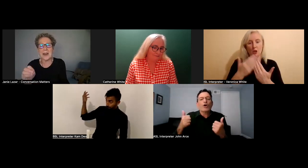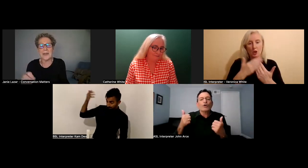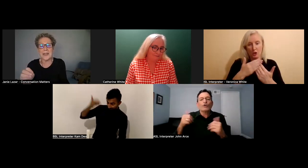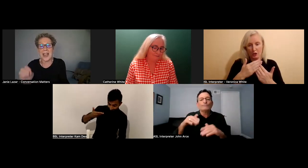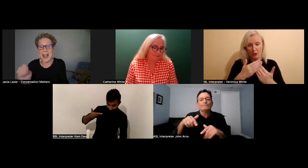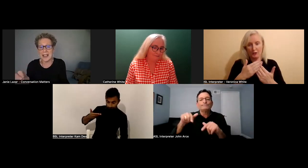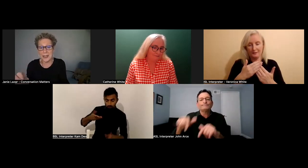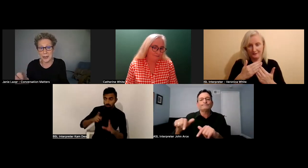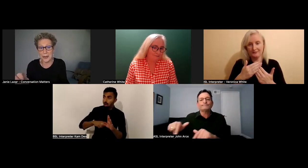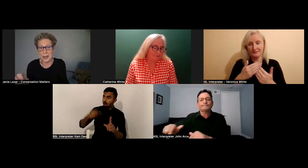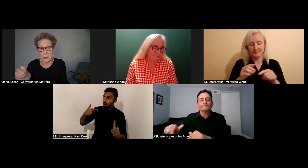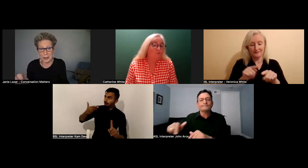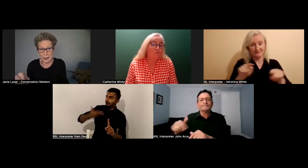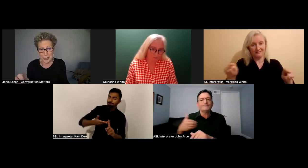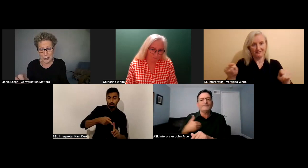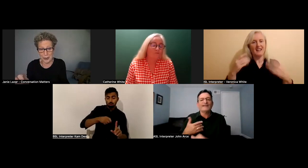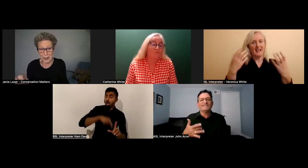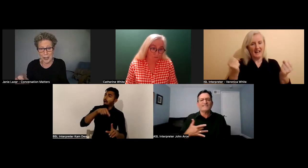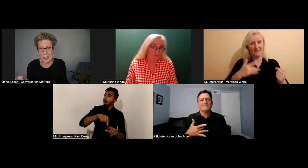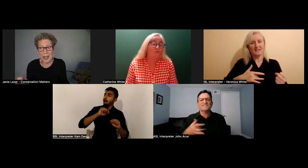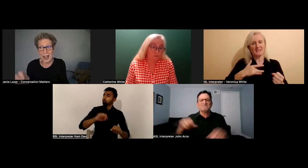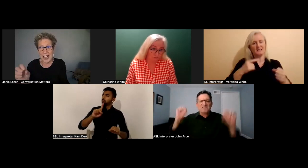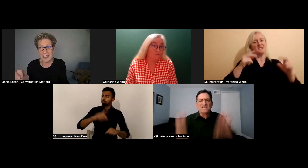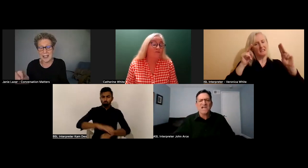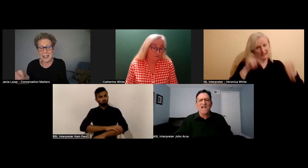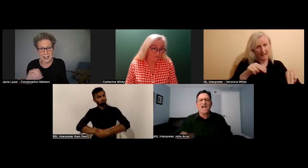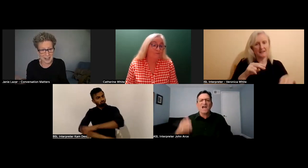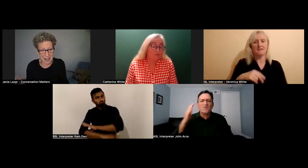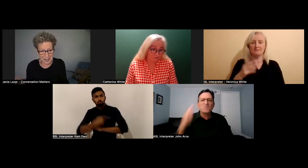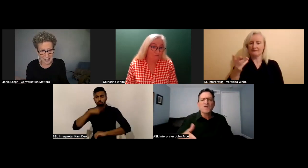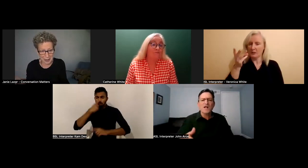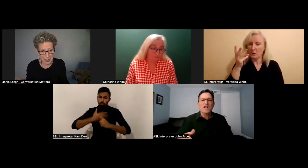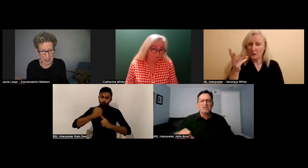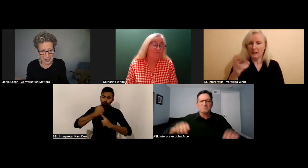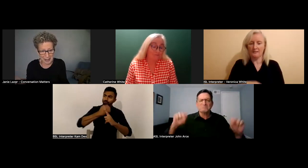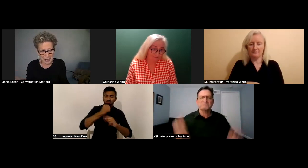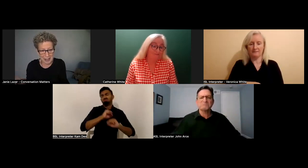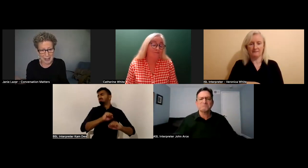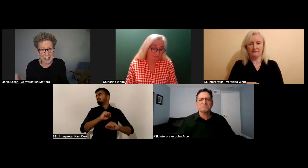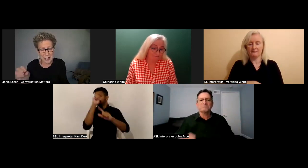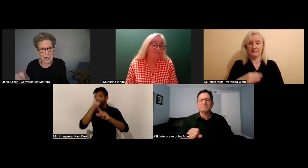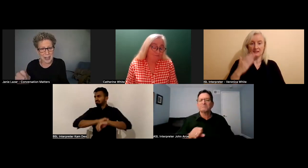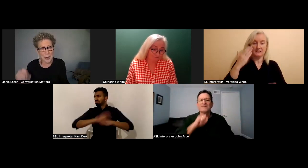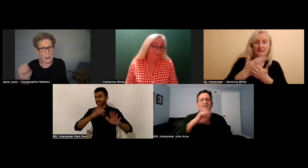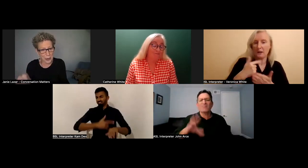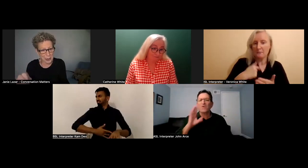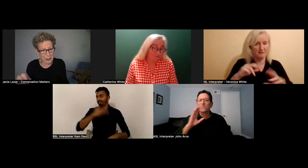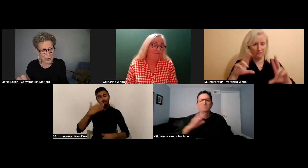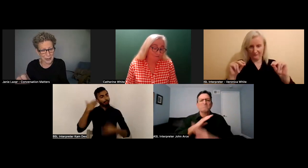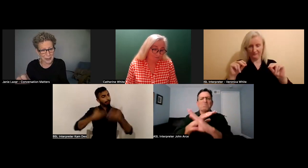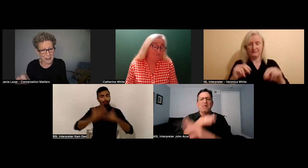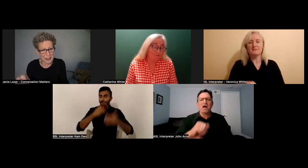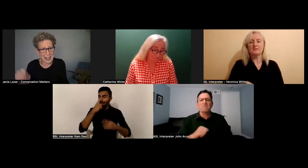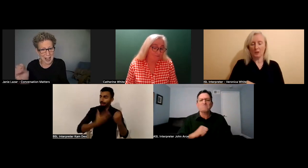sense of can do, will do, and nothing stands in their way, so that they know what they